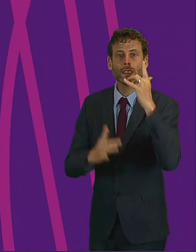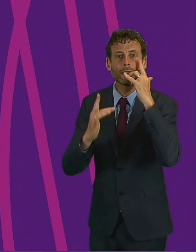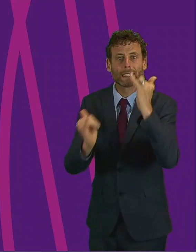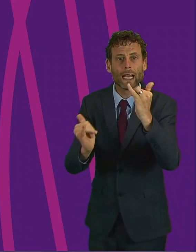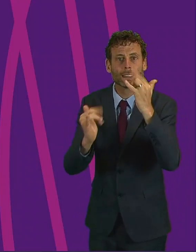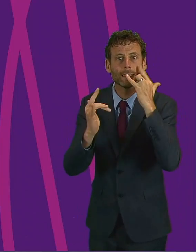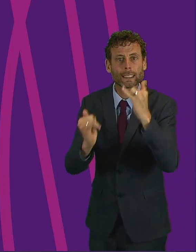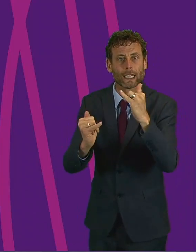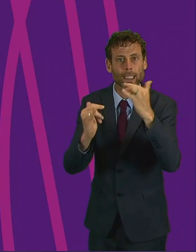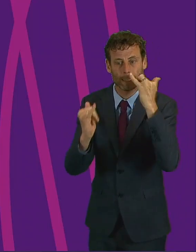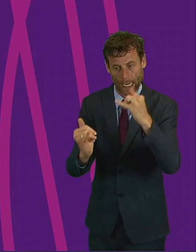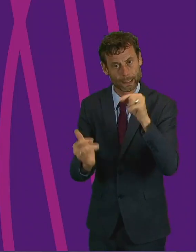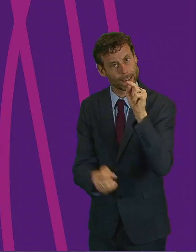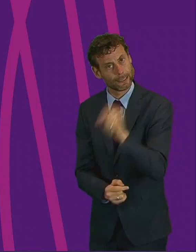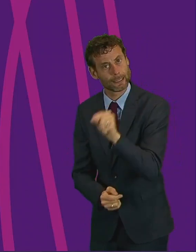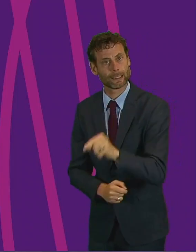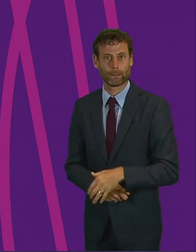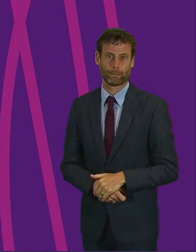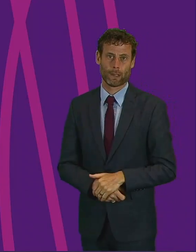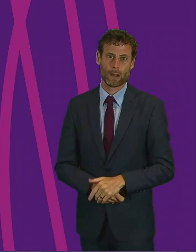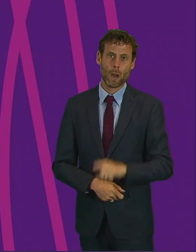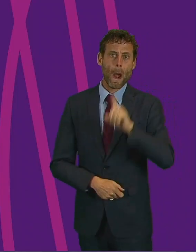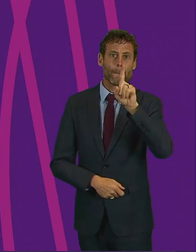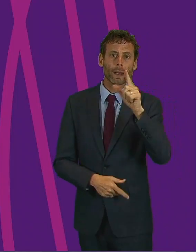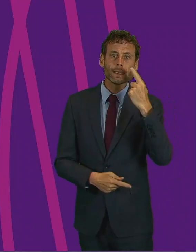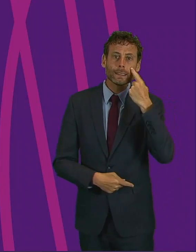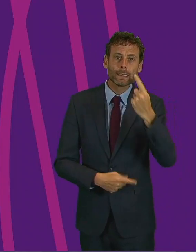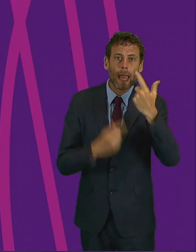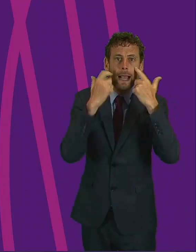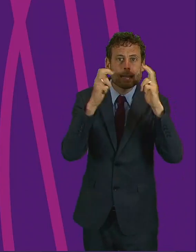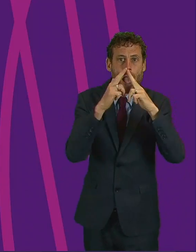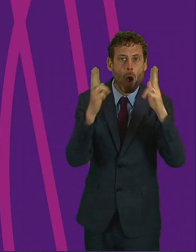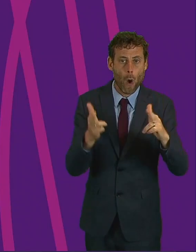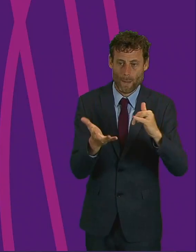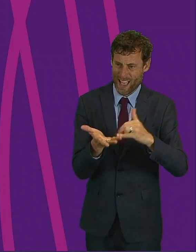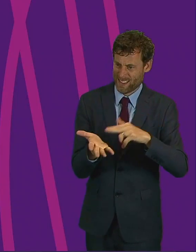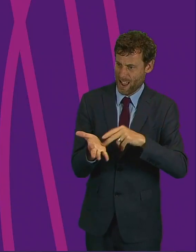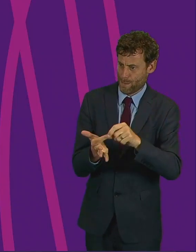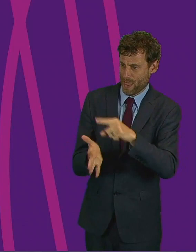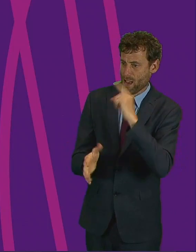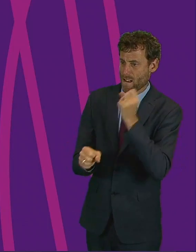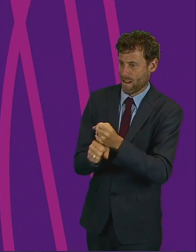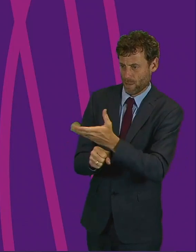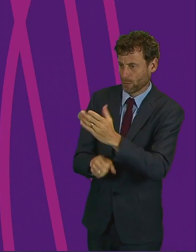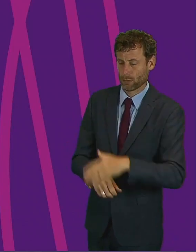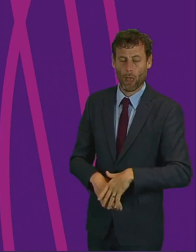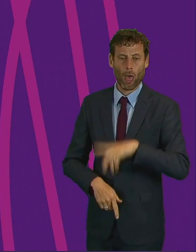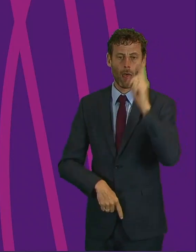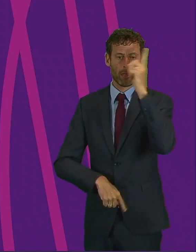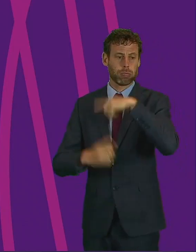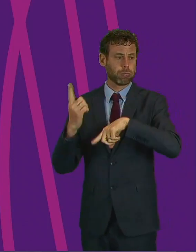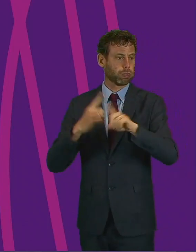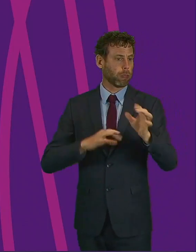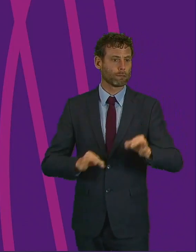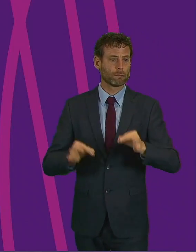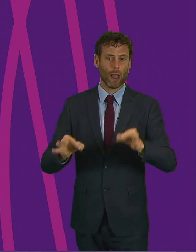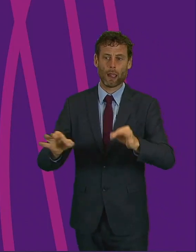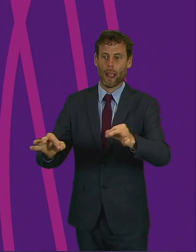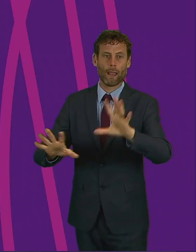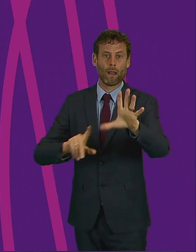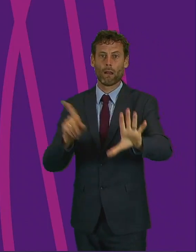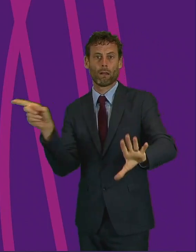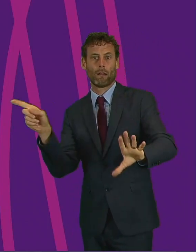test. Yet for care homes, with this SNP government, it has been dither, delay and distract. The tragedy is